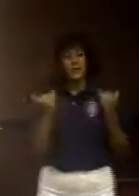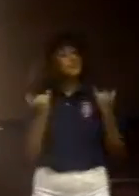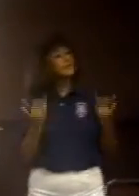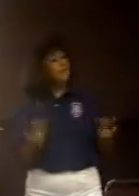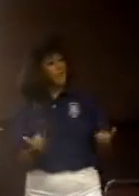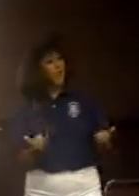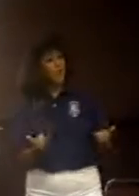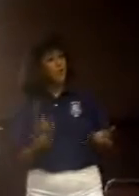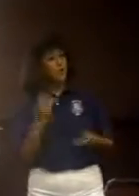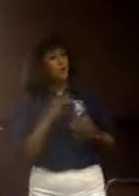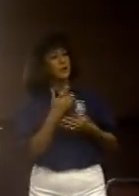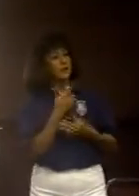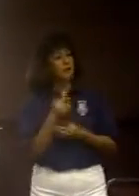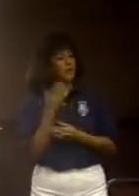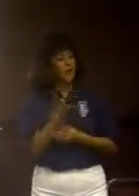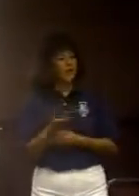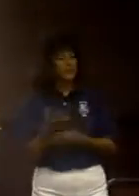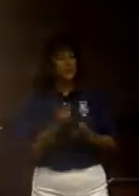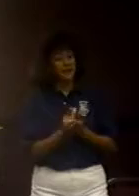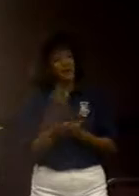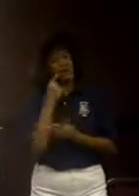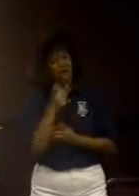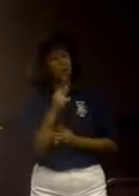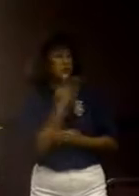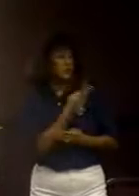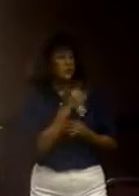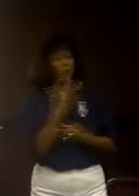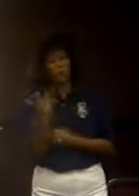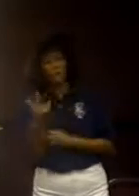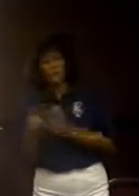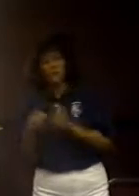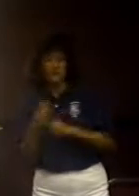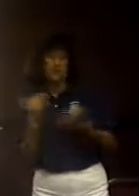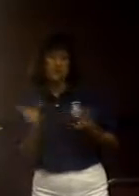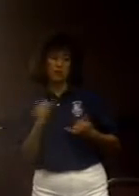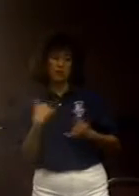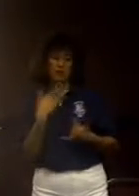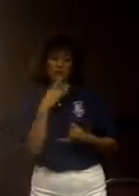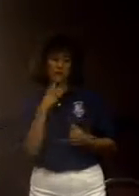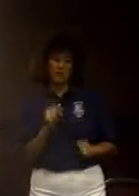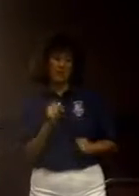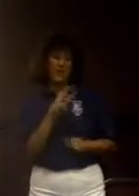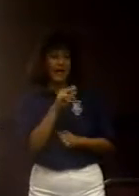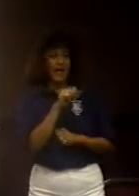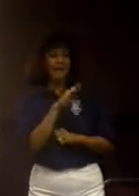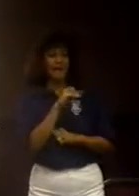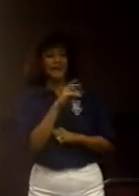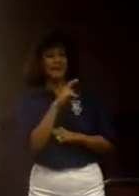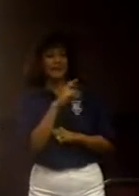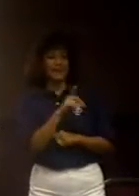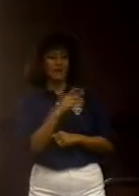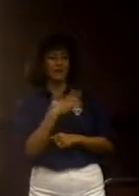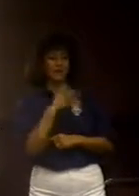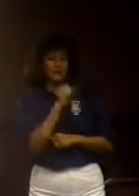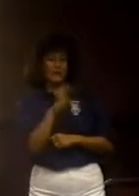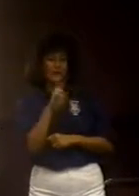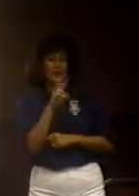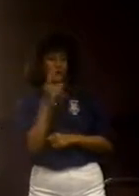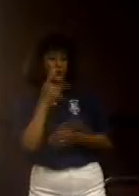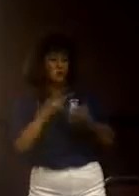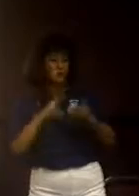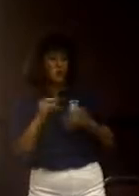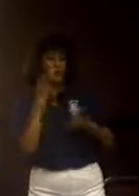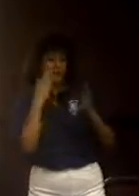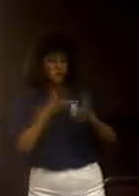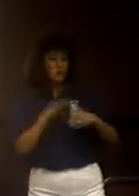Now, one of the things that for 2 or 3 years now I have abandoned my C2 research and been